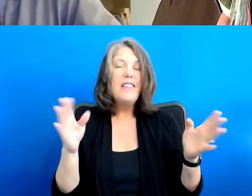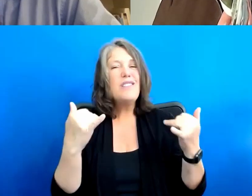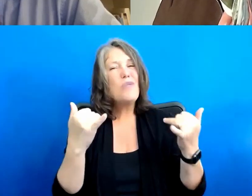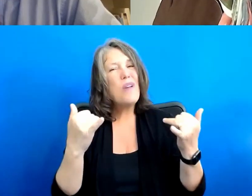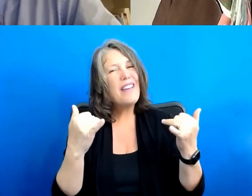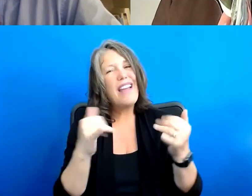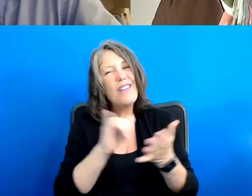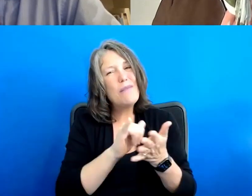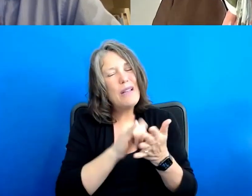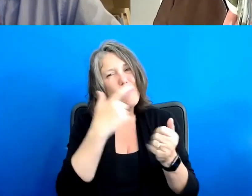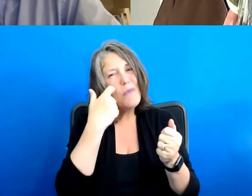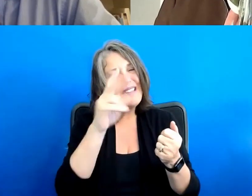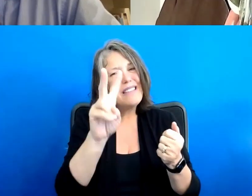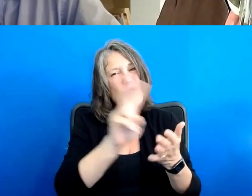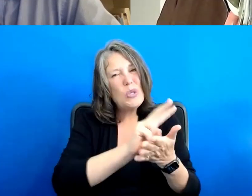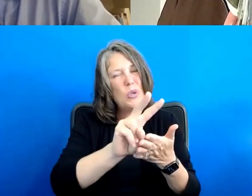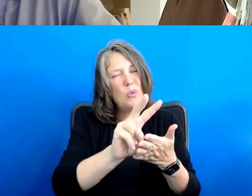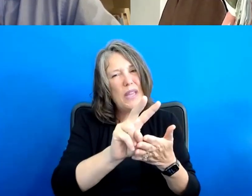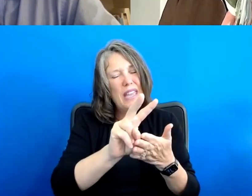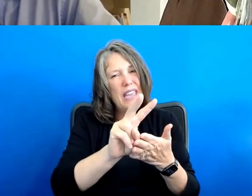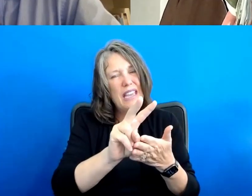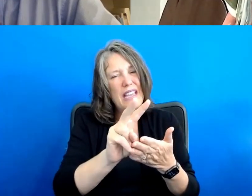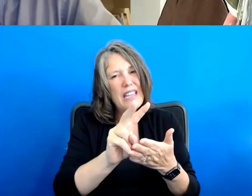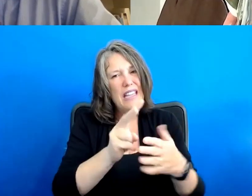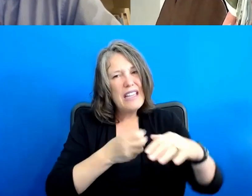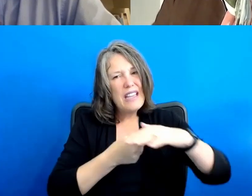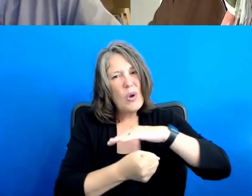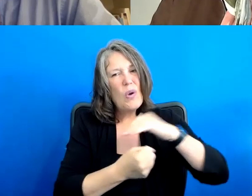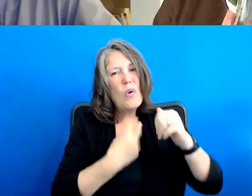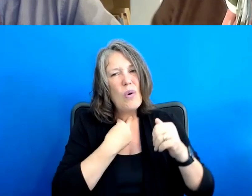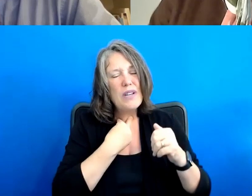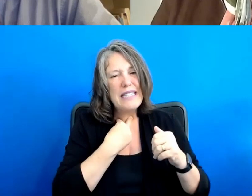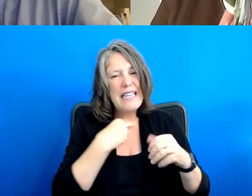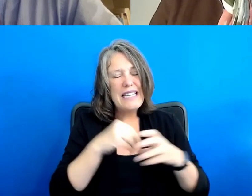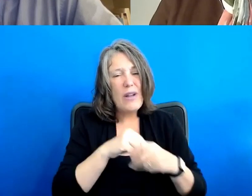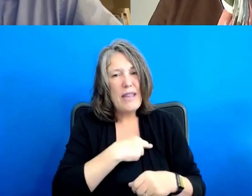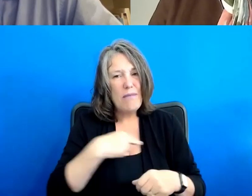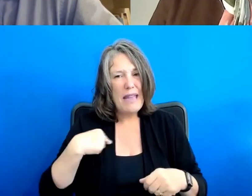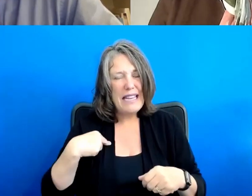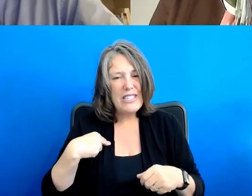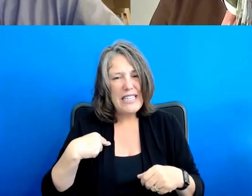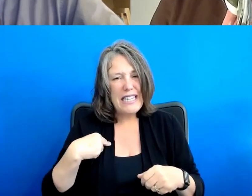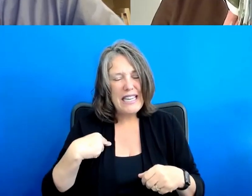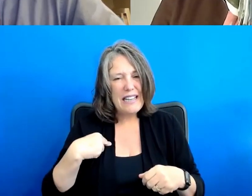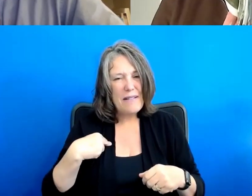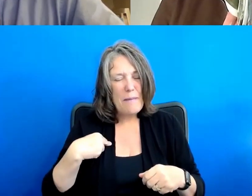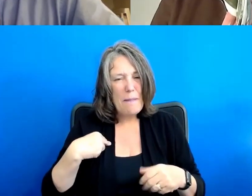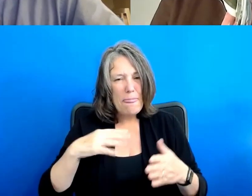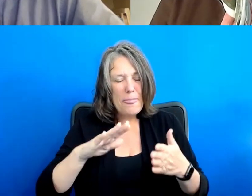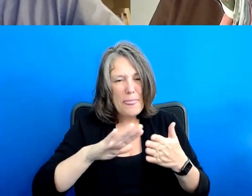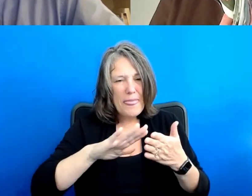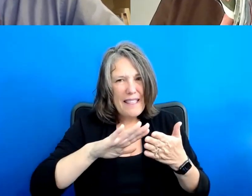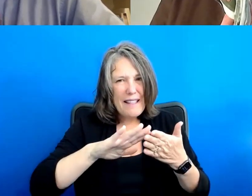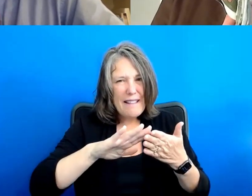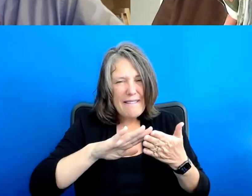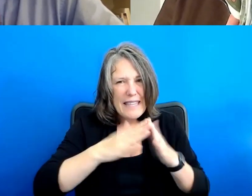quarantine. Plus, in the Beijing area, the municipality has added a 3rd week. And by the way, the